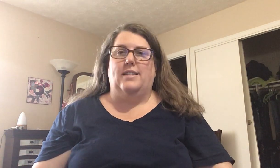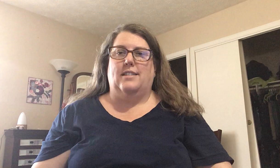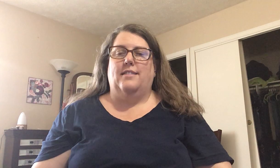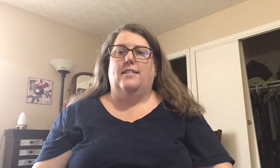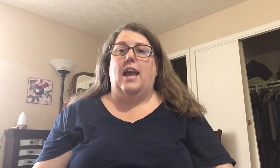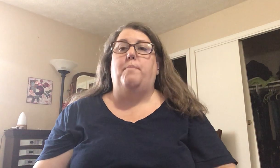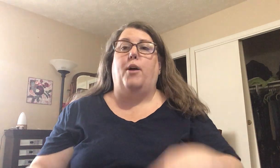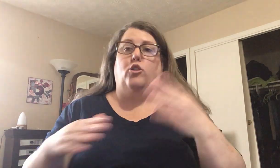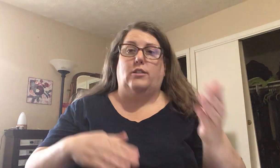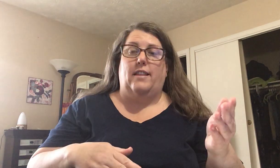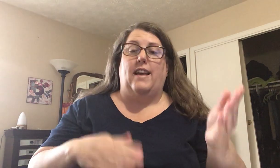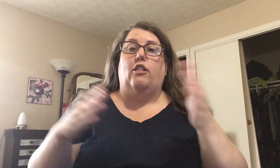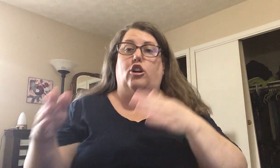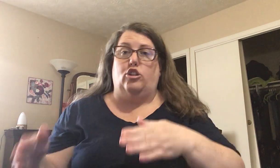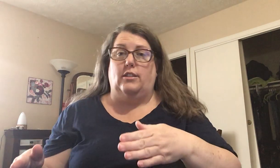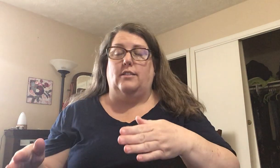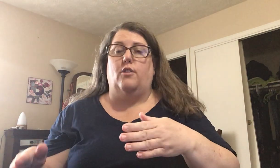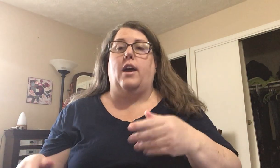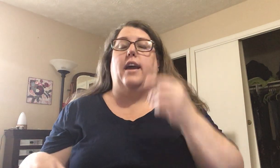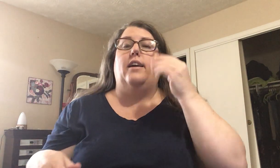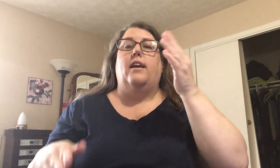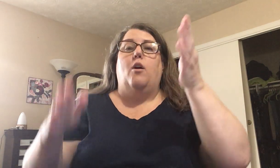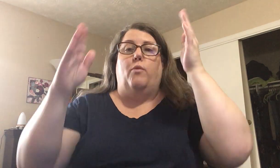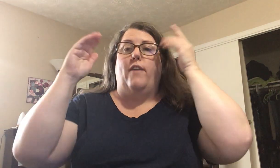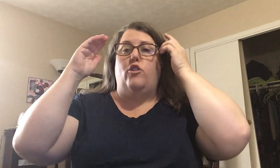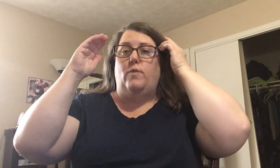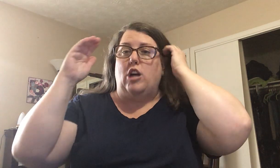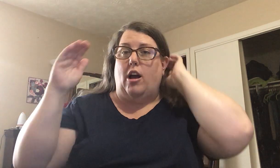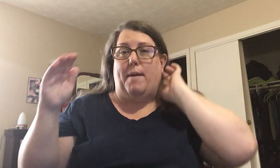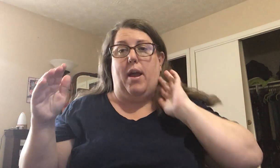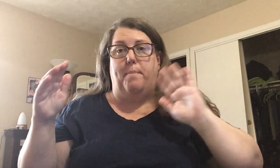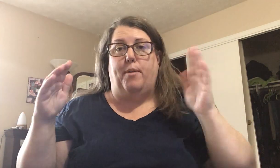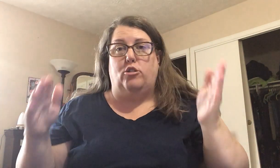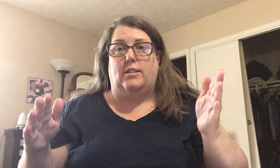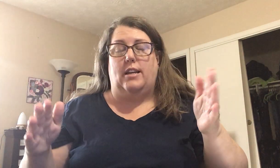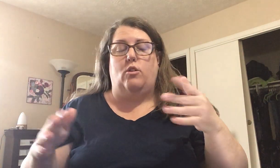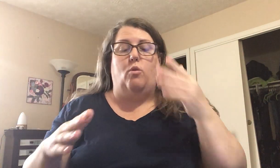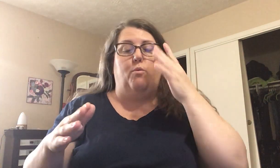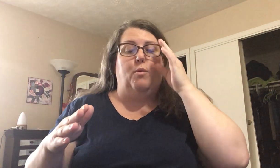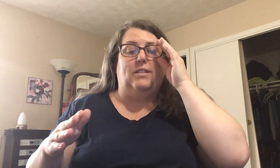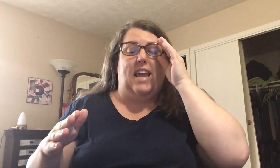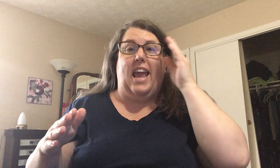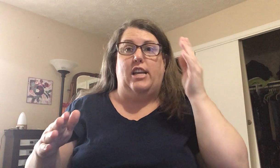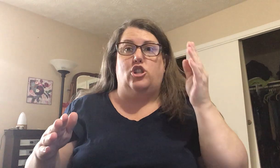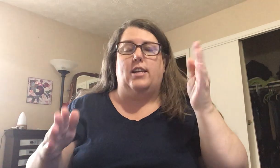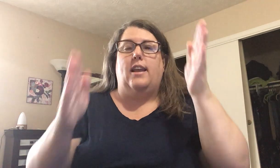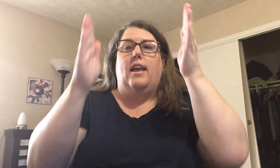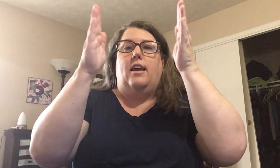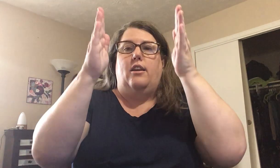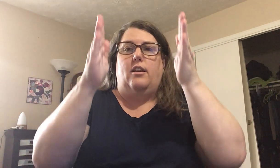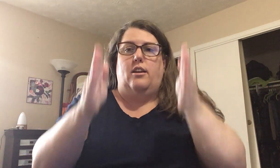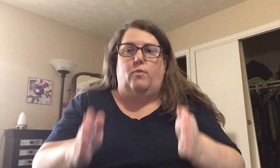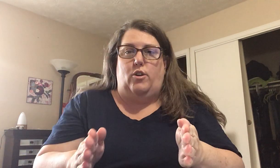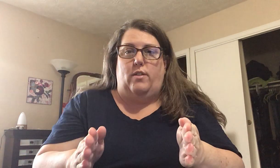Student, a person that learns, okay? Whenever we talk about a person or we would say agent, we do